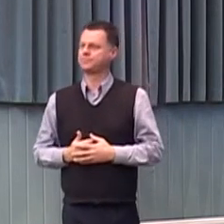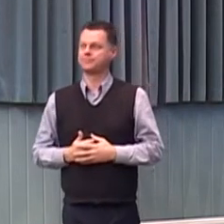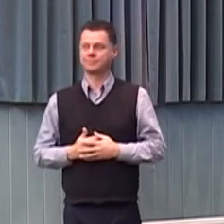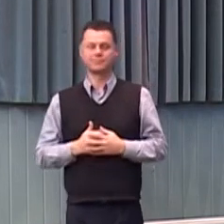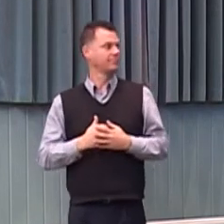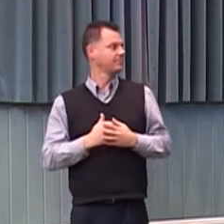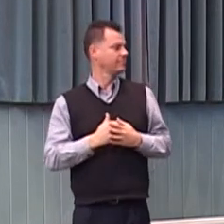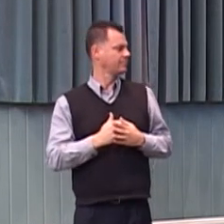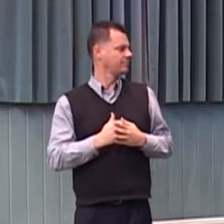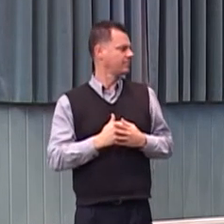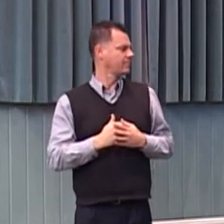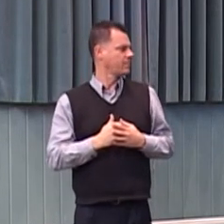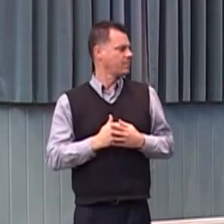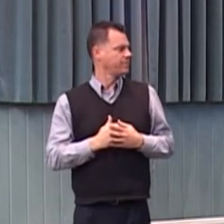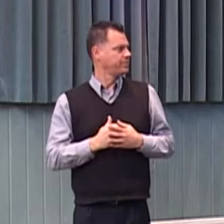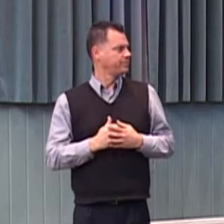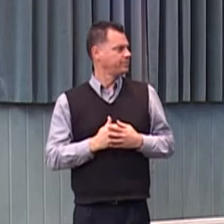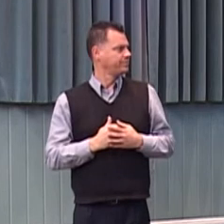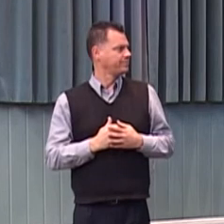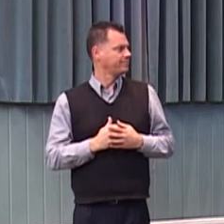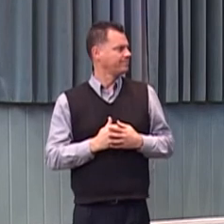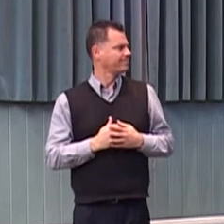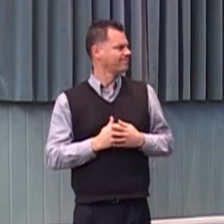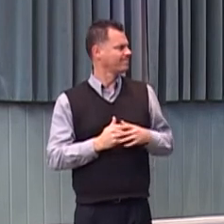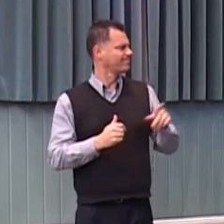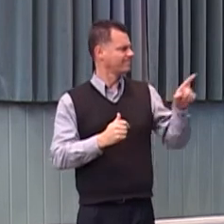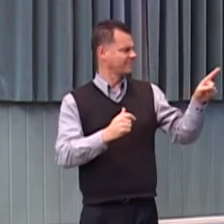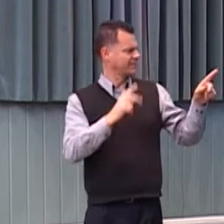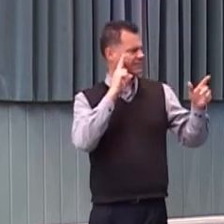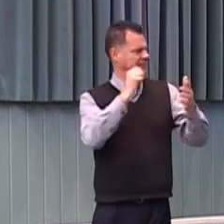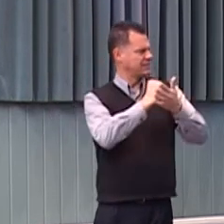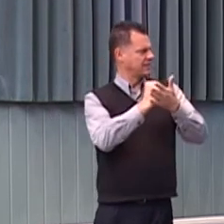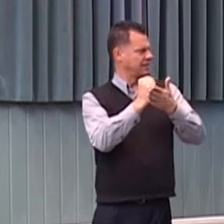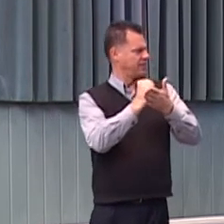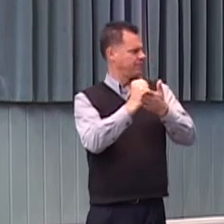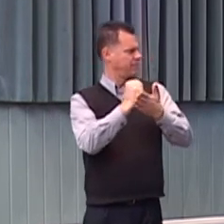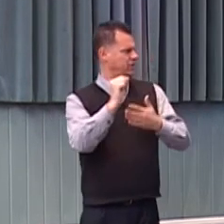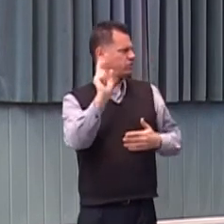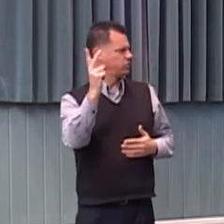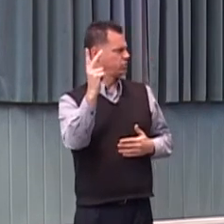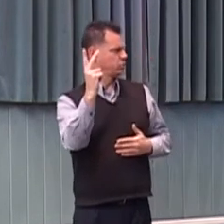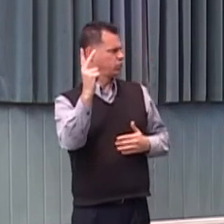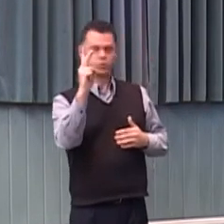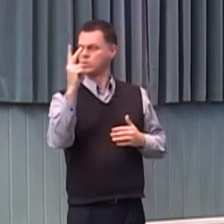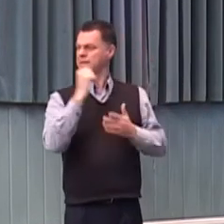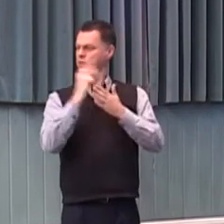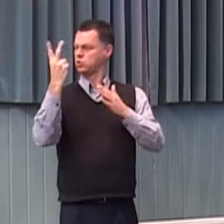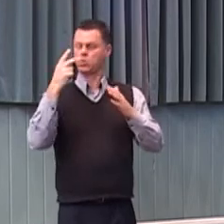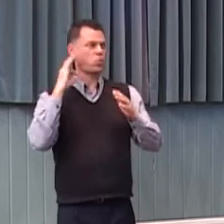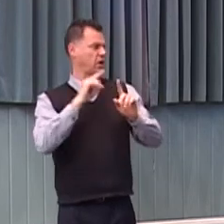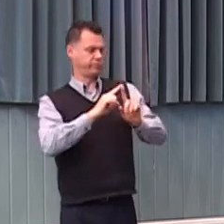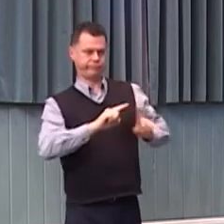2. I might just go back a step there. So the parcel of land you can see is Lot 2 is subject